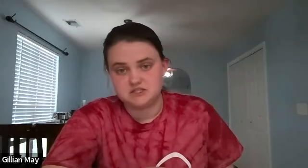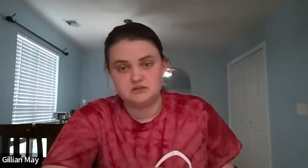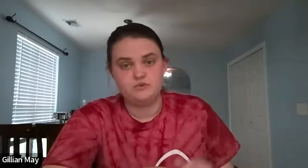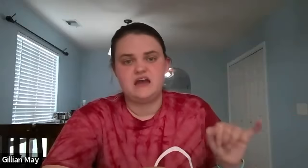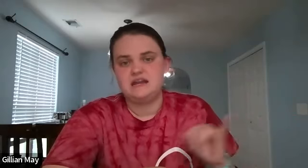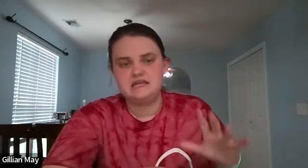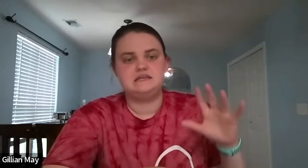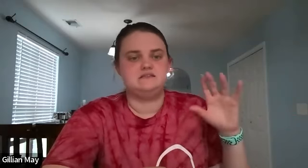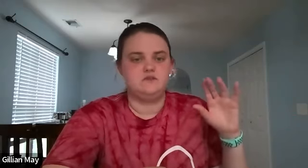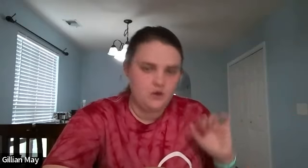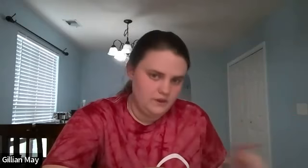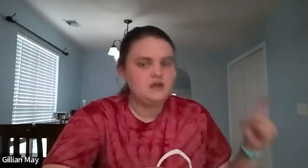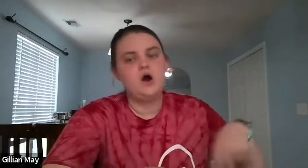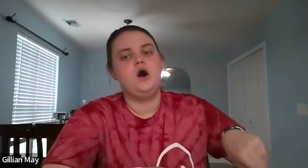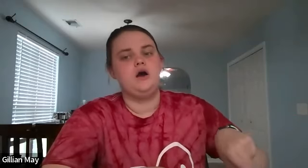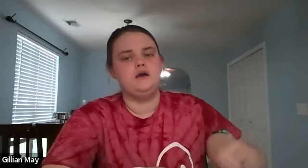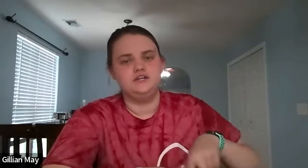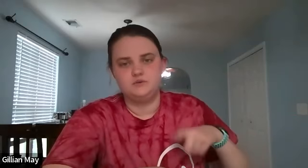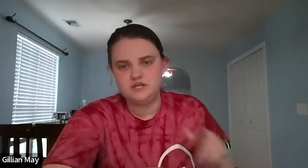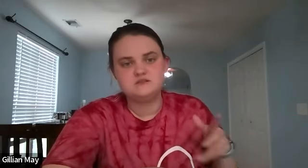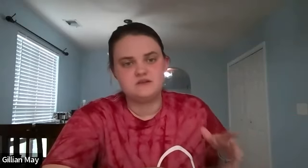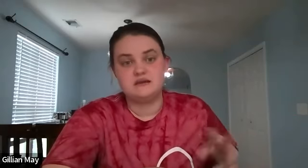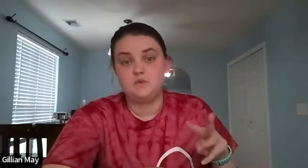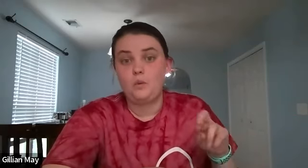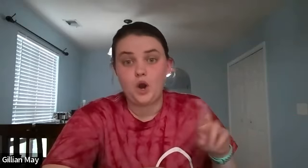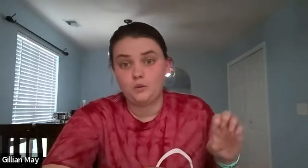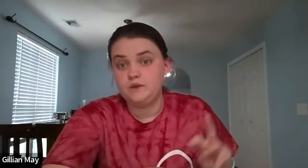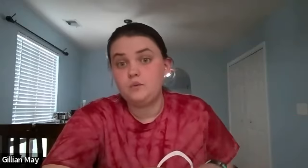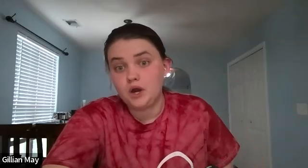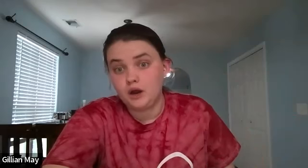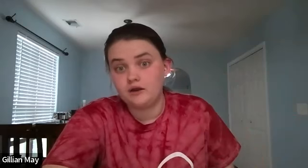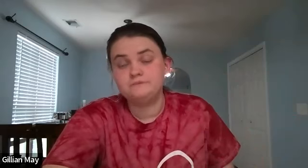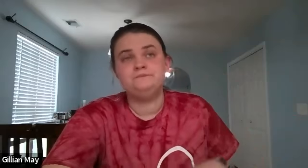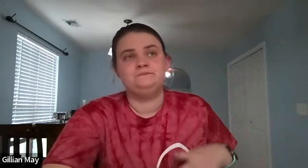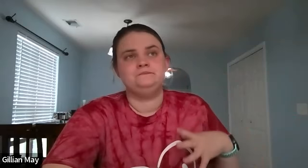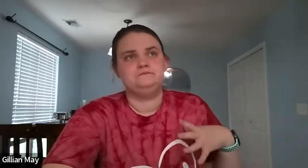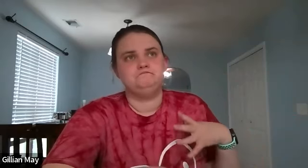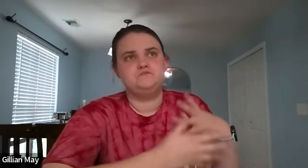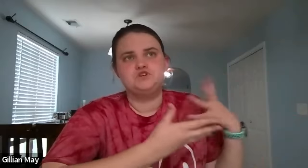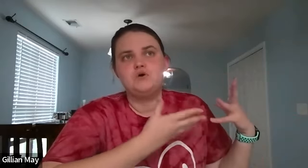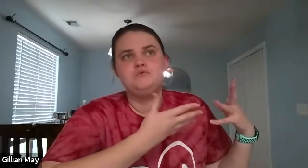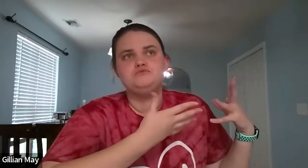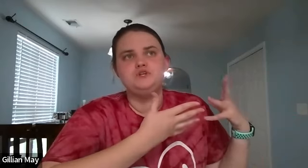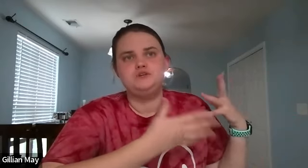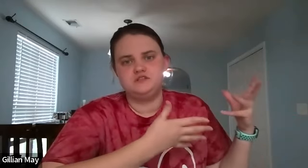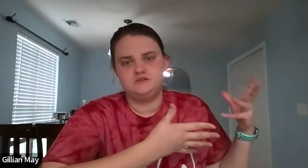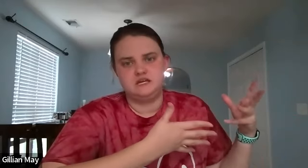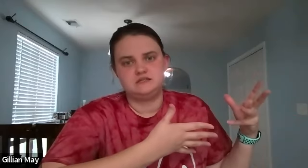sister with that is and the, we are, you know, we use them all the time. The were, we were. Don't use those in